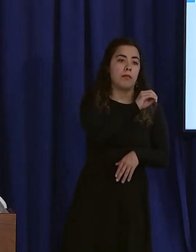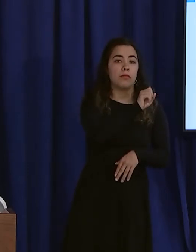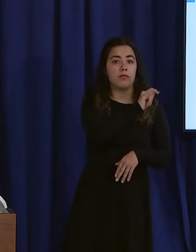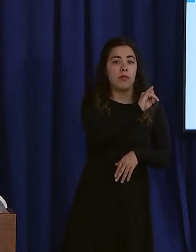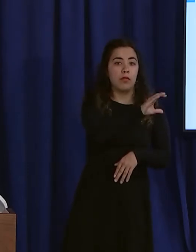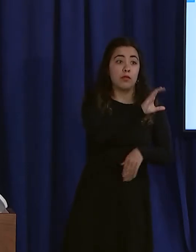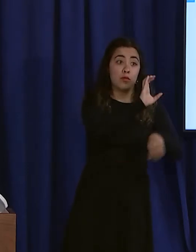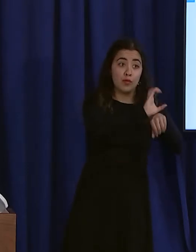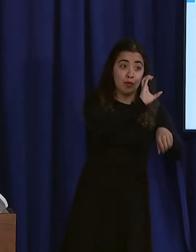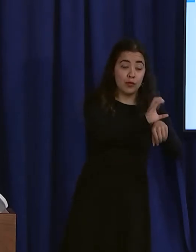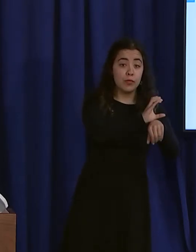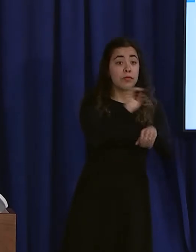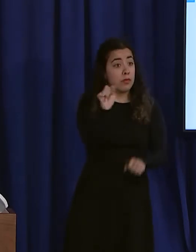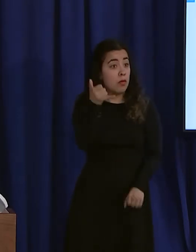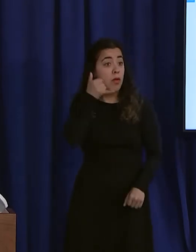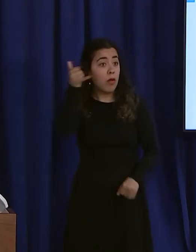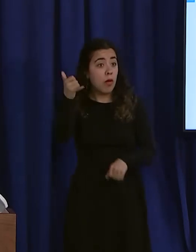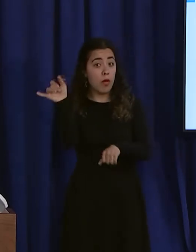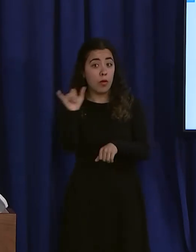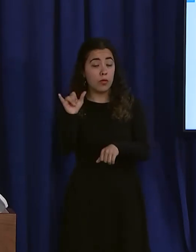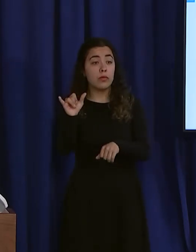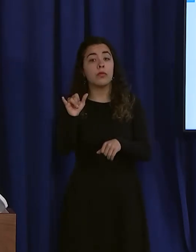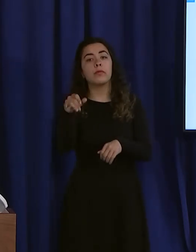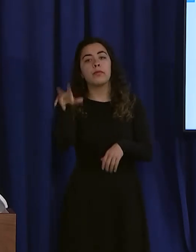also call